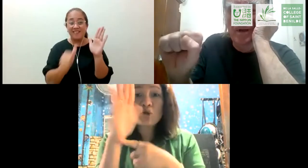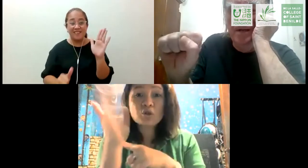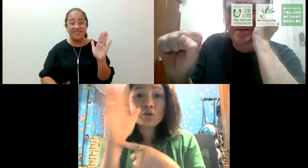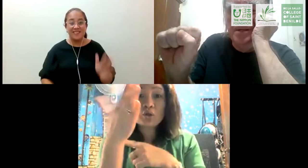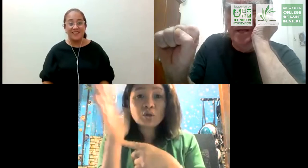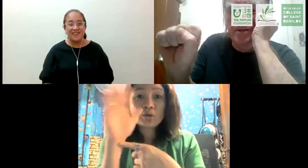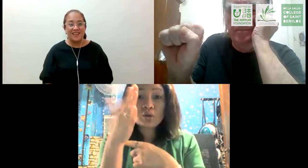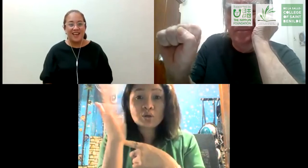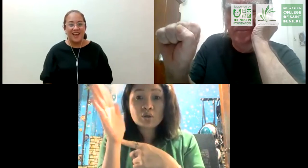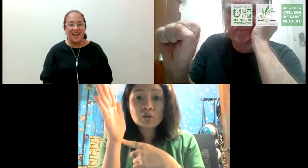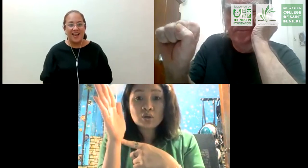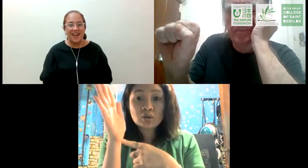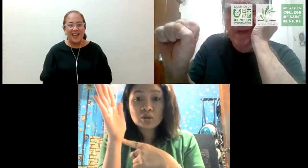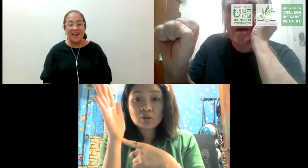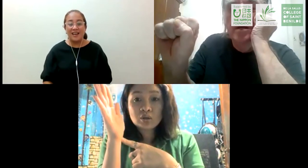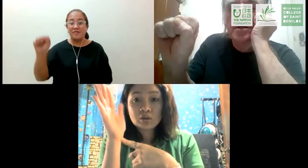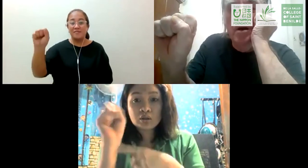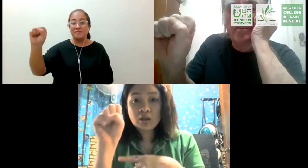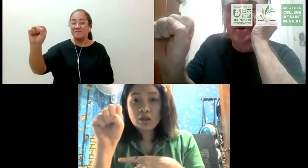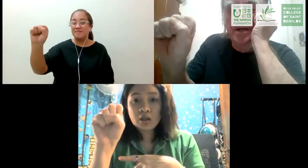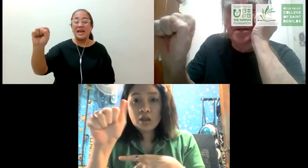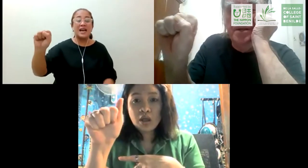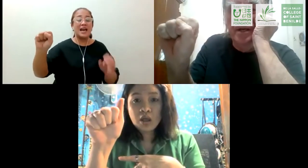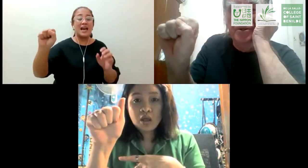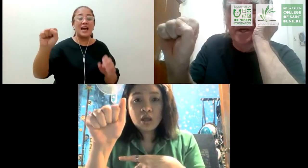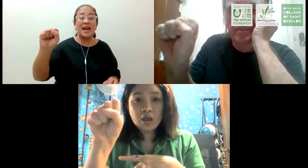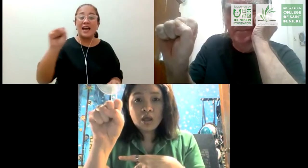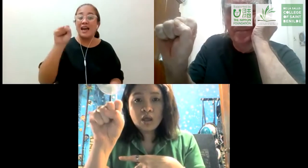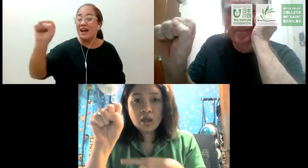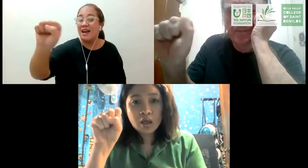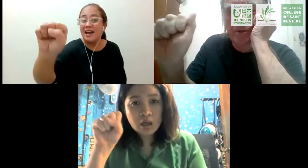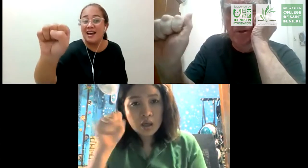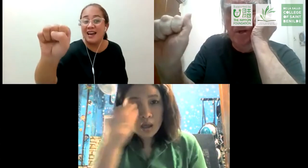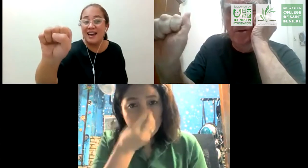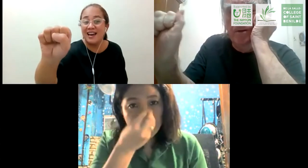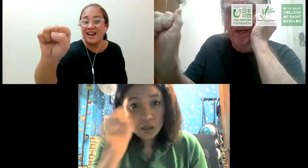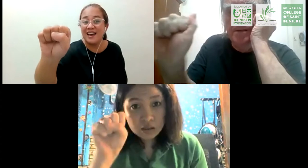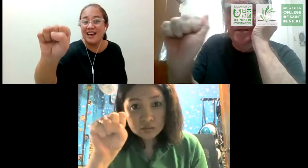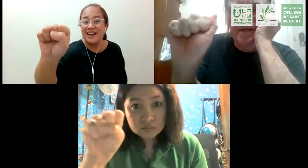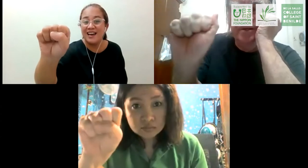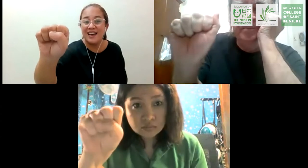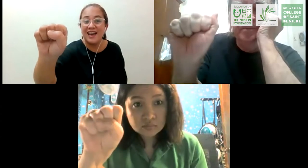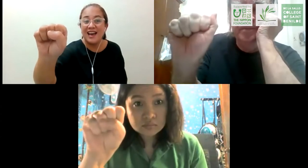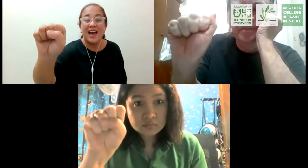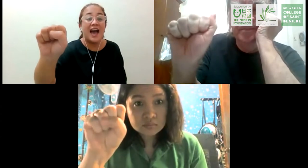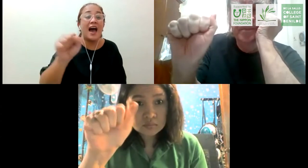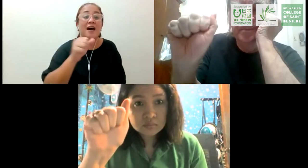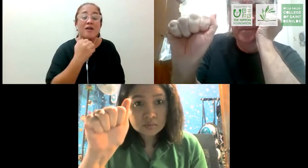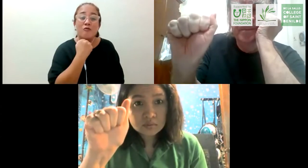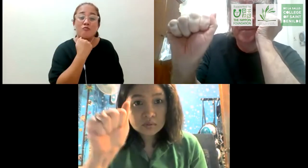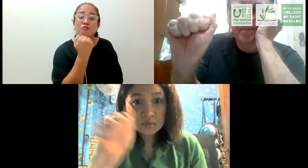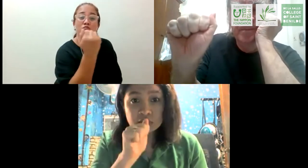Star apple has this hand shape. Star apple has this hand shape. Paternal uncle has this hand shape.